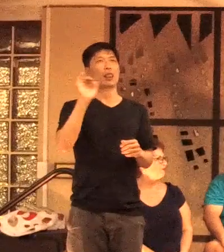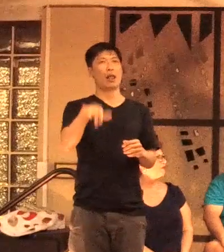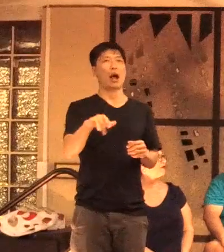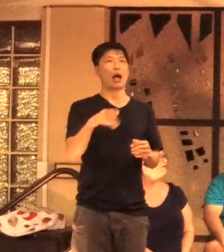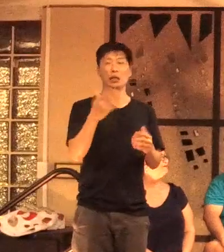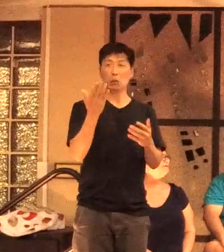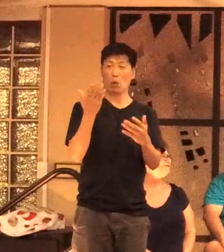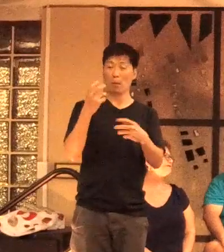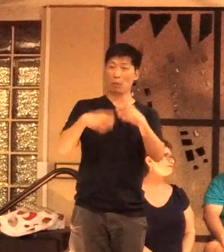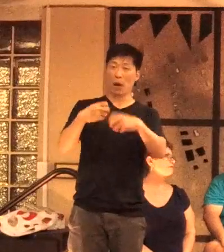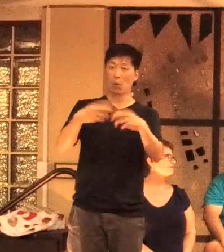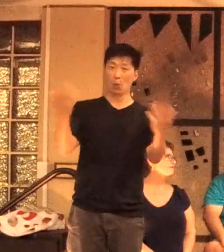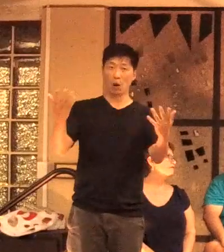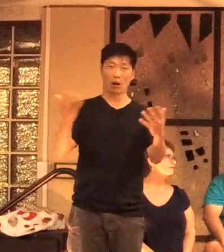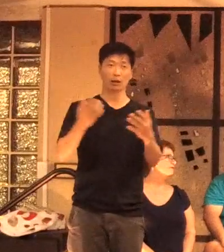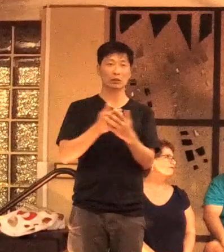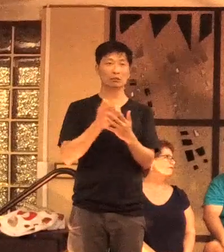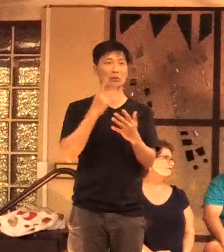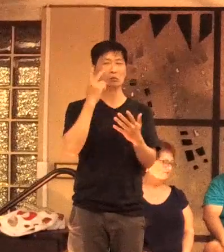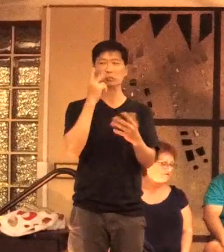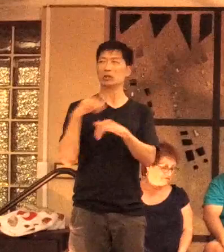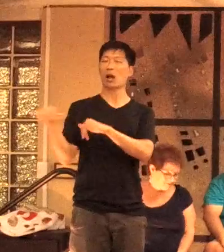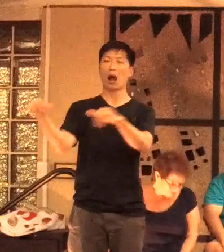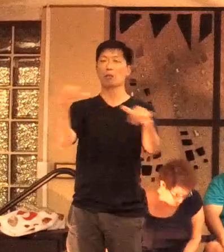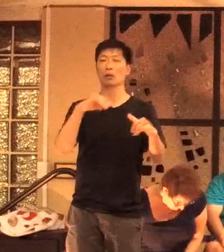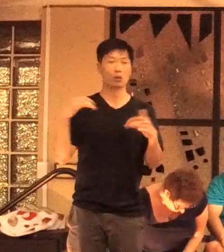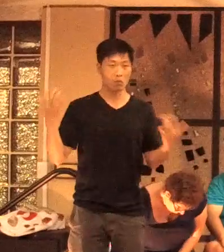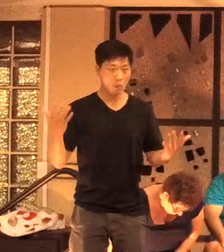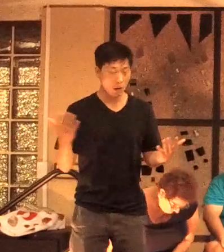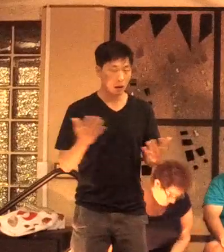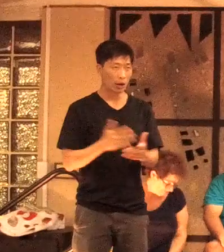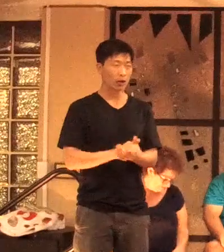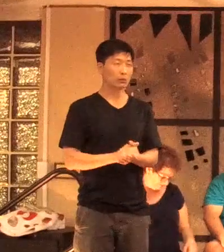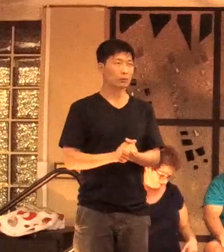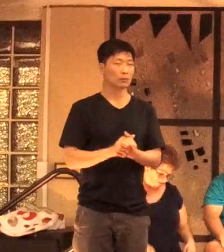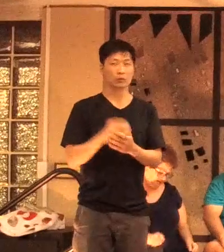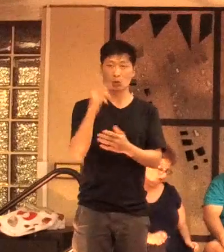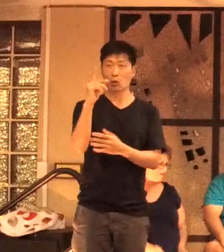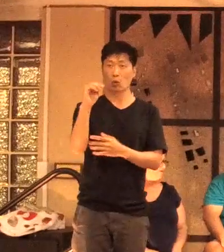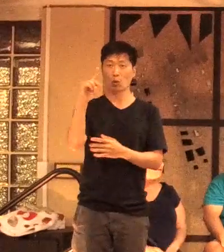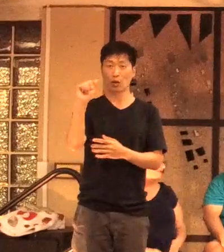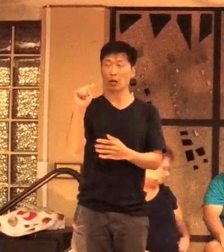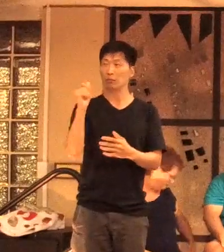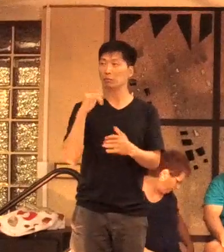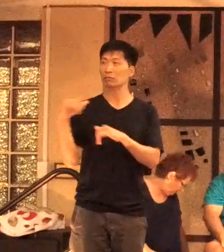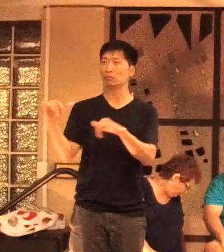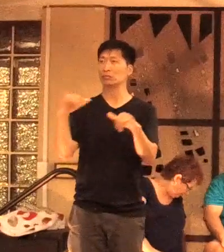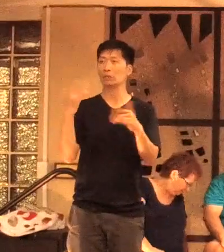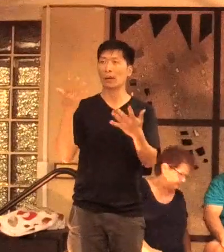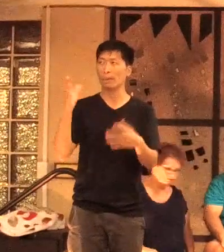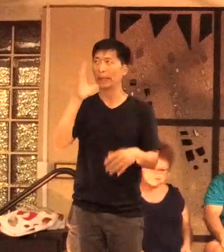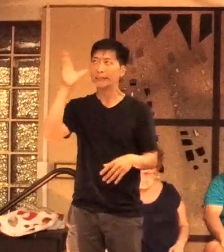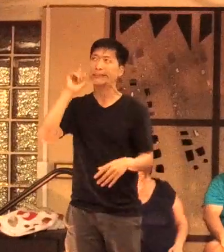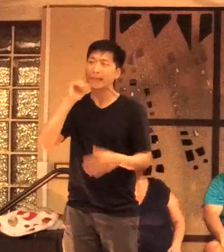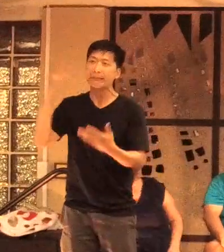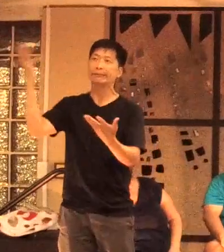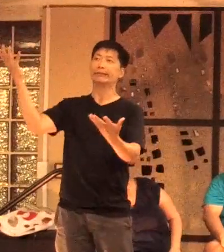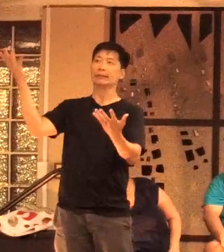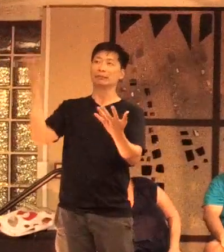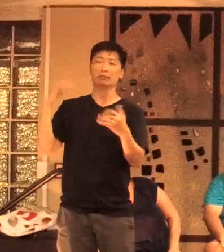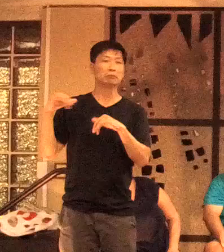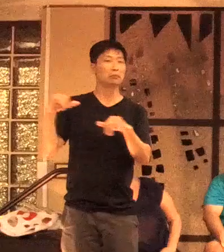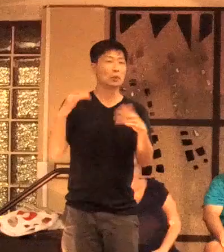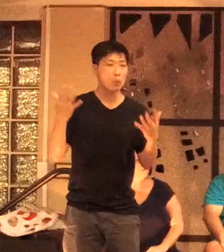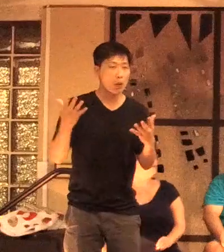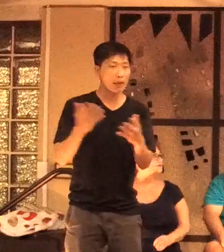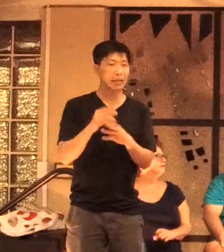Some of the problems were really common problems that we had within, just being a CODA and having deaf parents. Like,